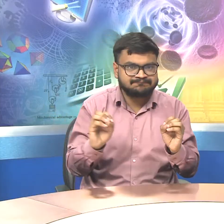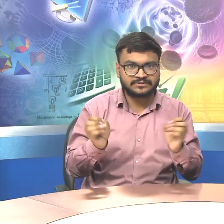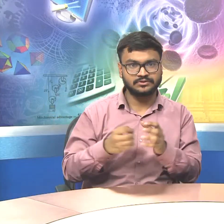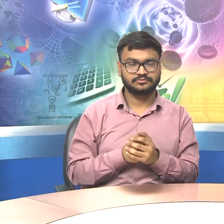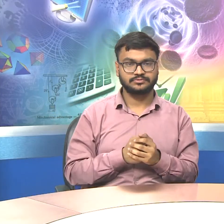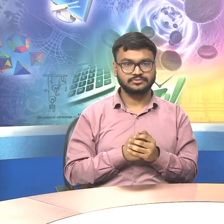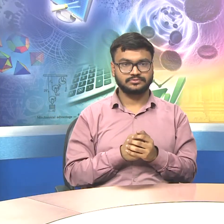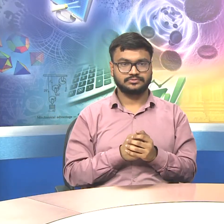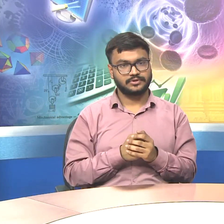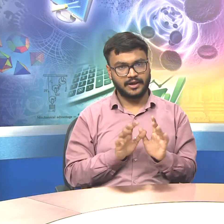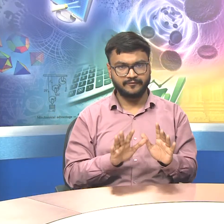Fifth is none.